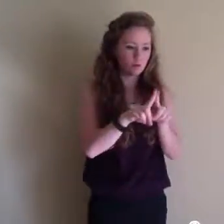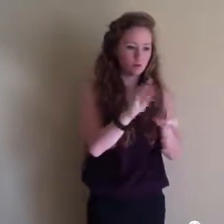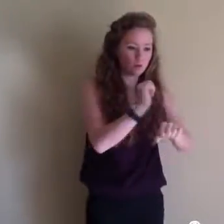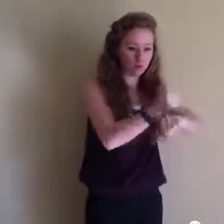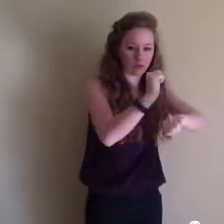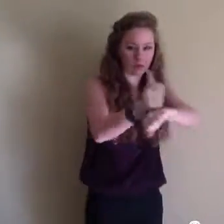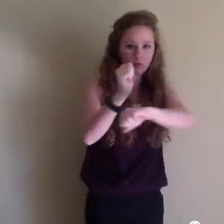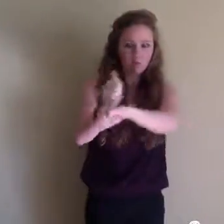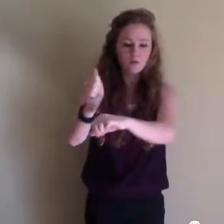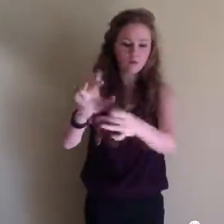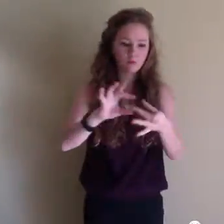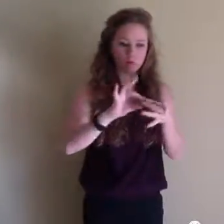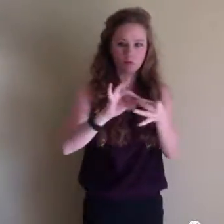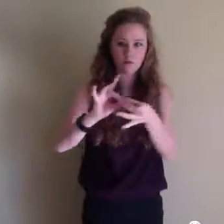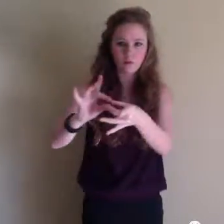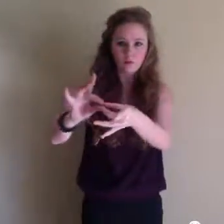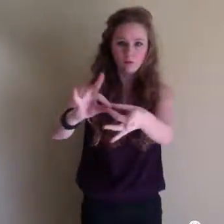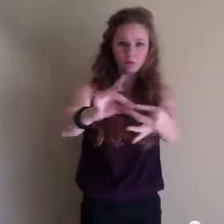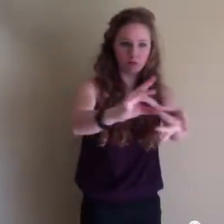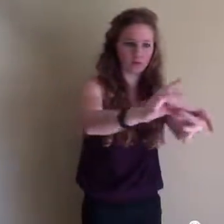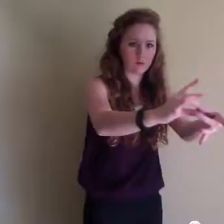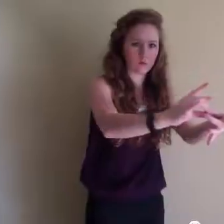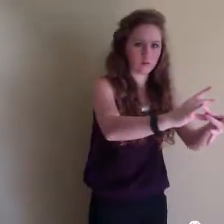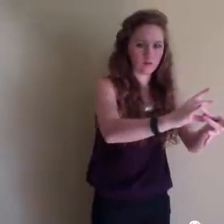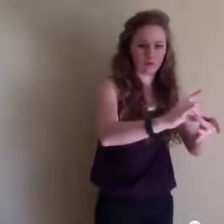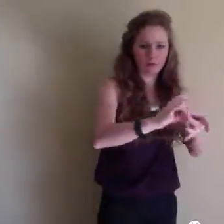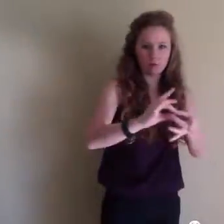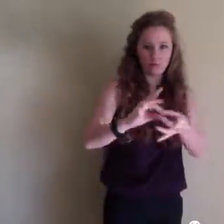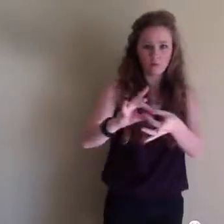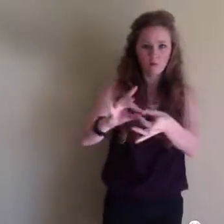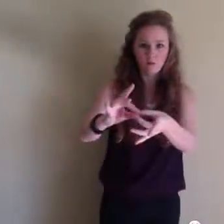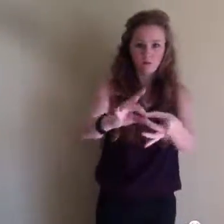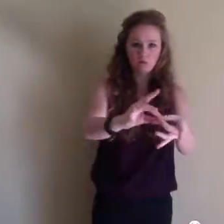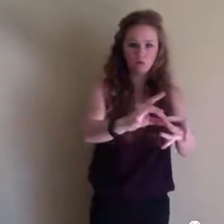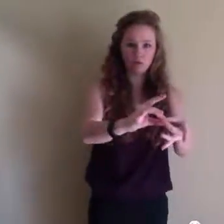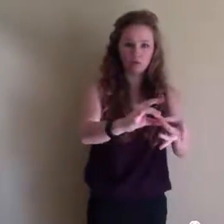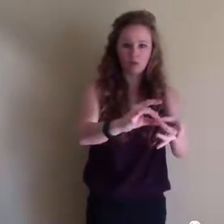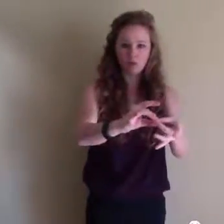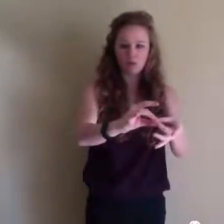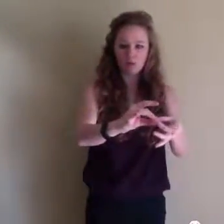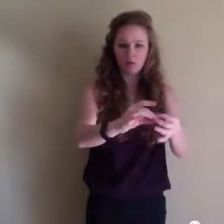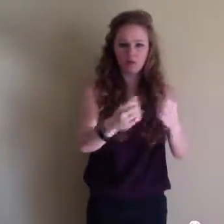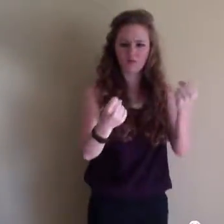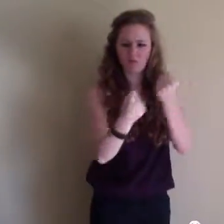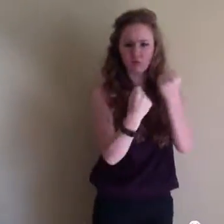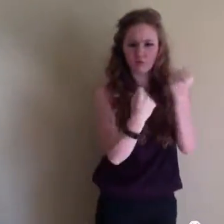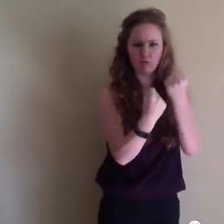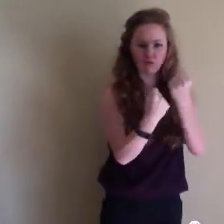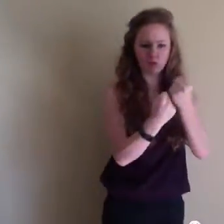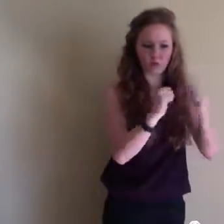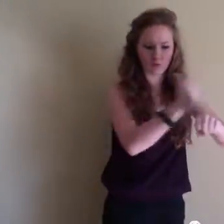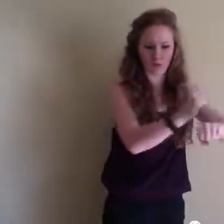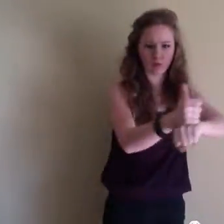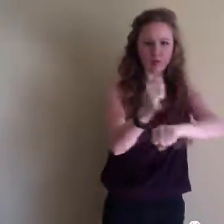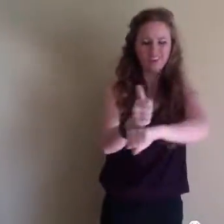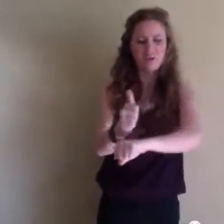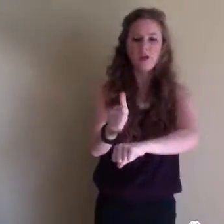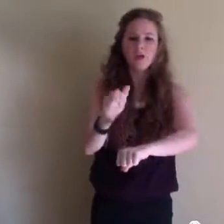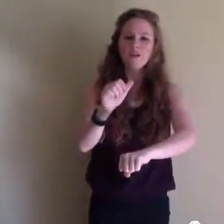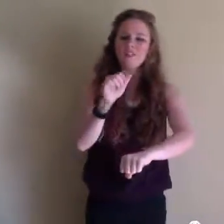And so the colonists started to notice they all were having the same kind of connections and they wanted to support